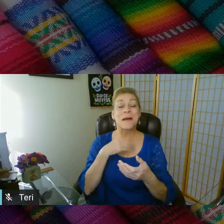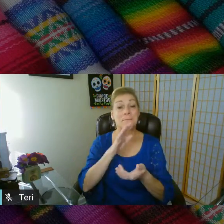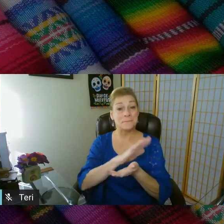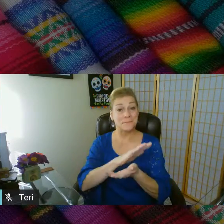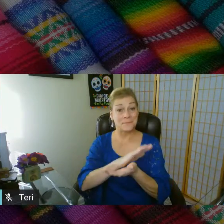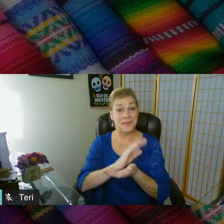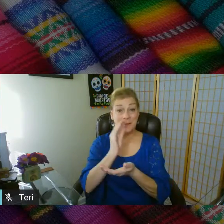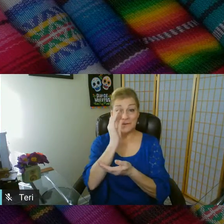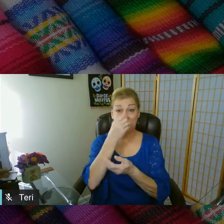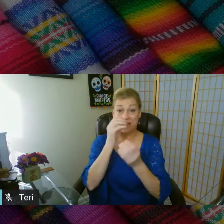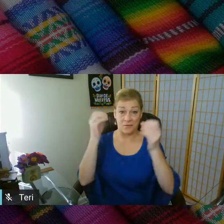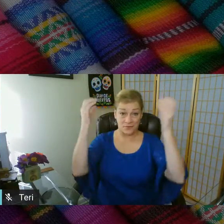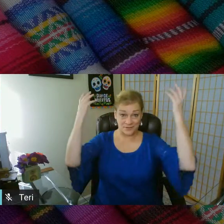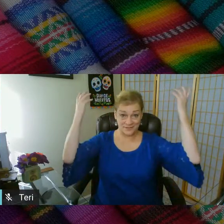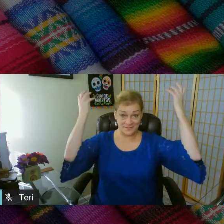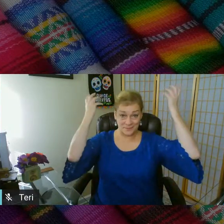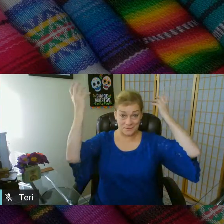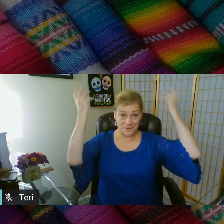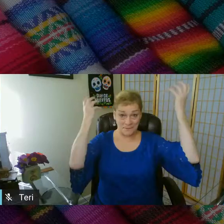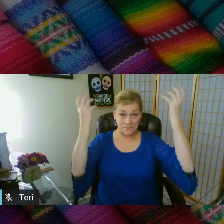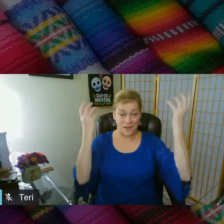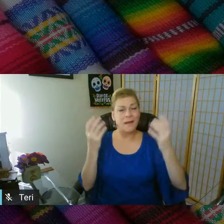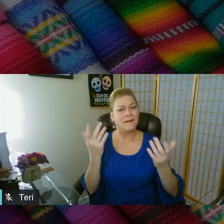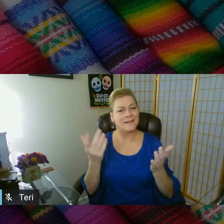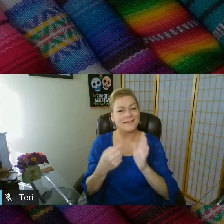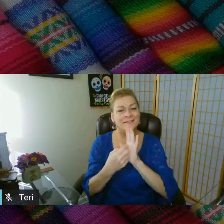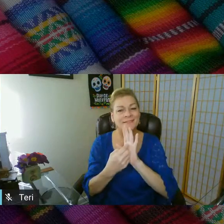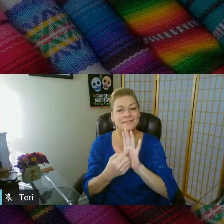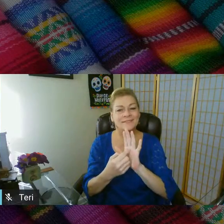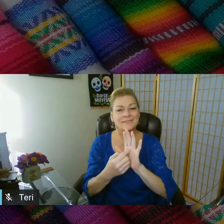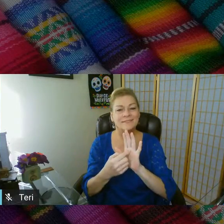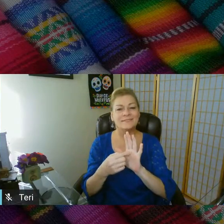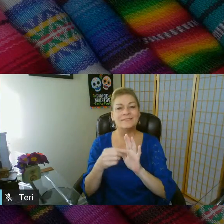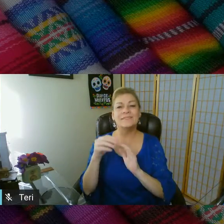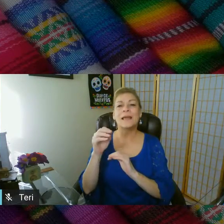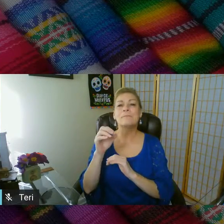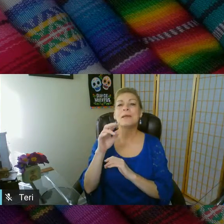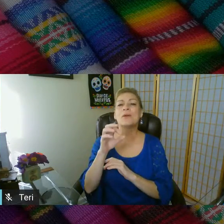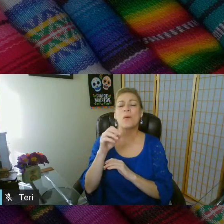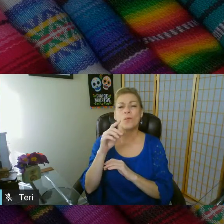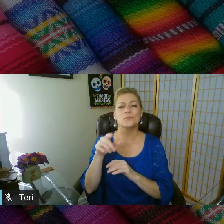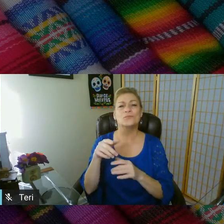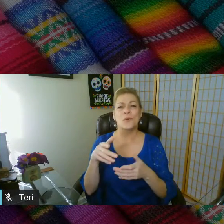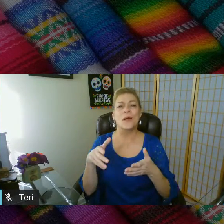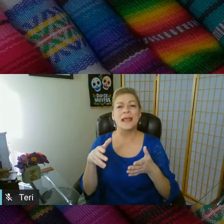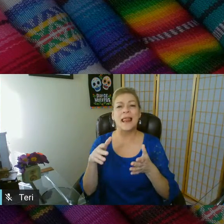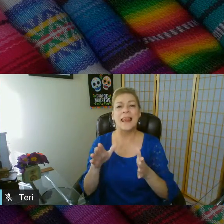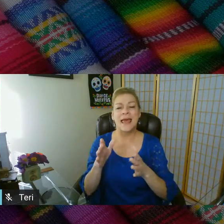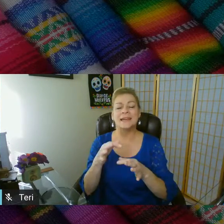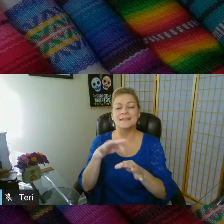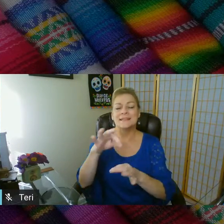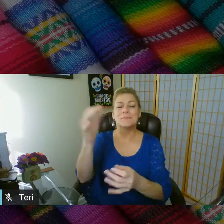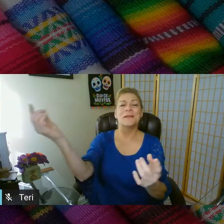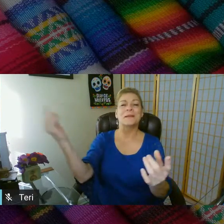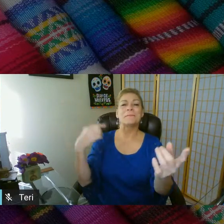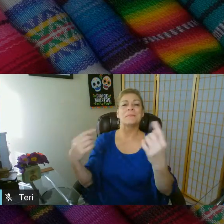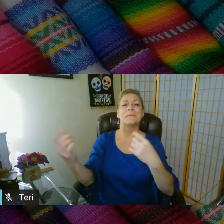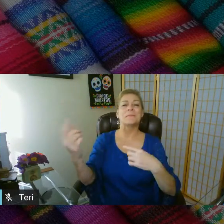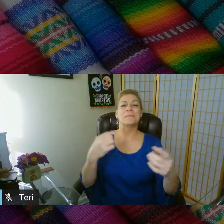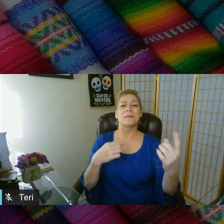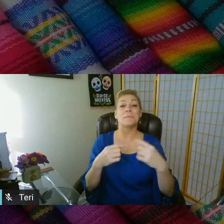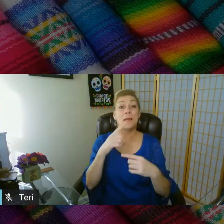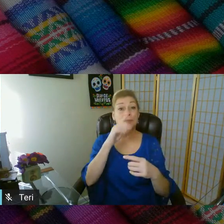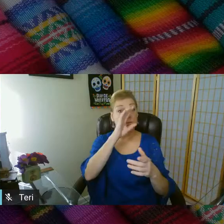me are meant to, mimic marigolds, and so that it would be enticing to bring the spirits. And then the pictures that you put